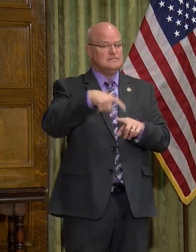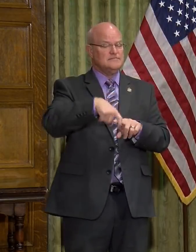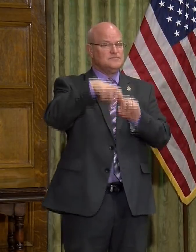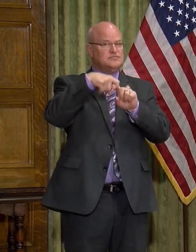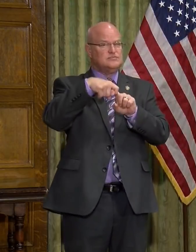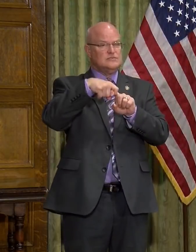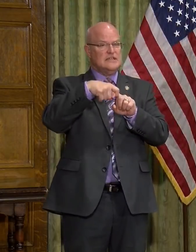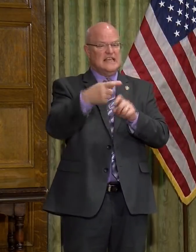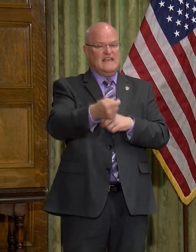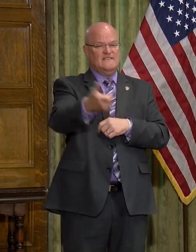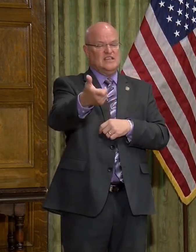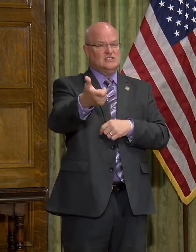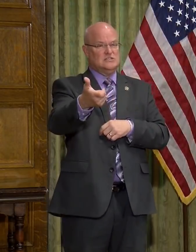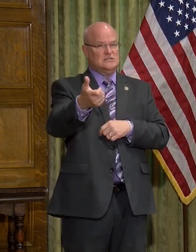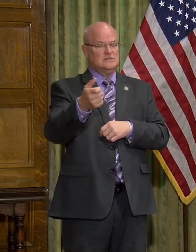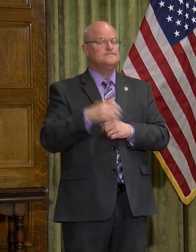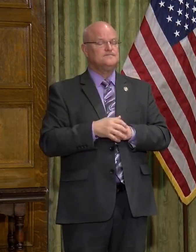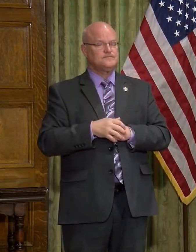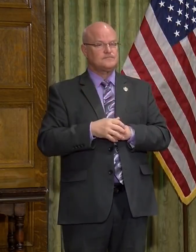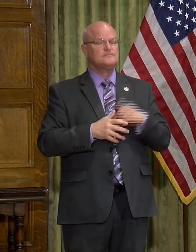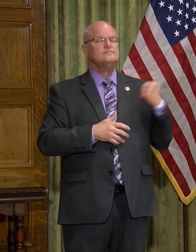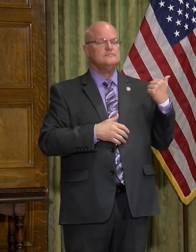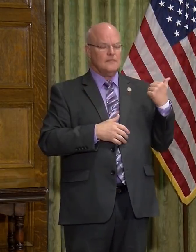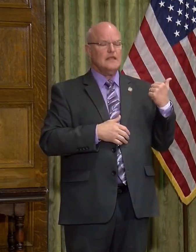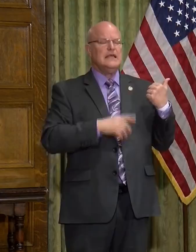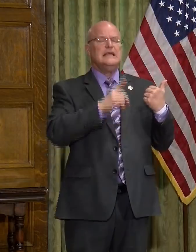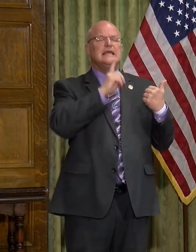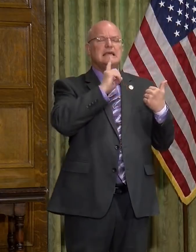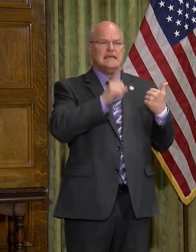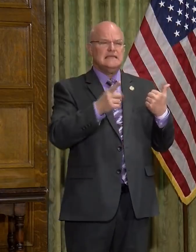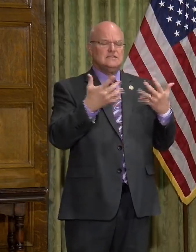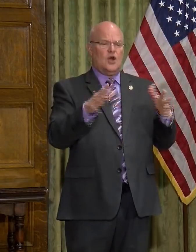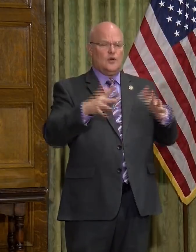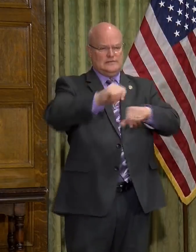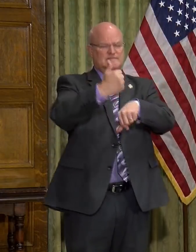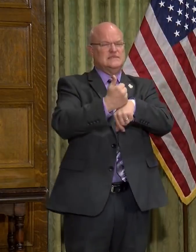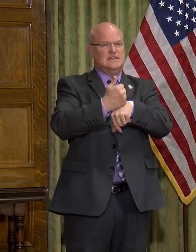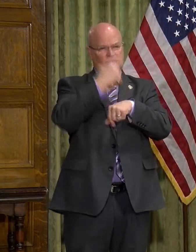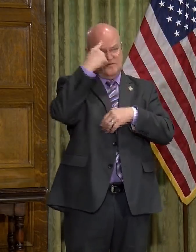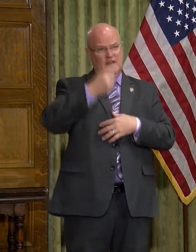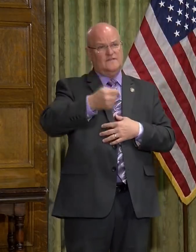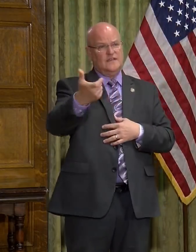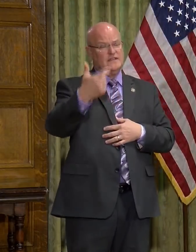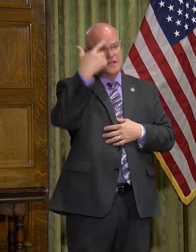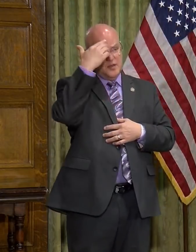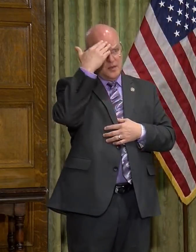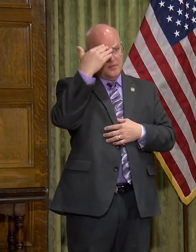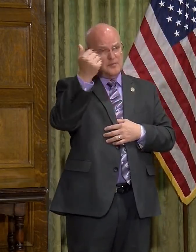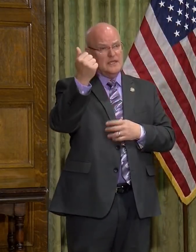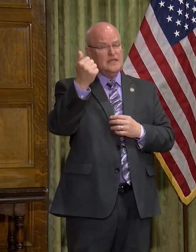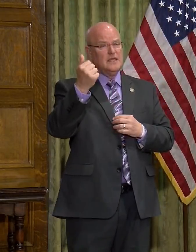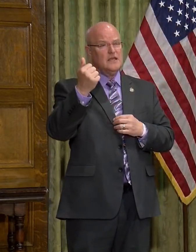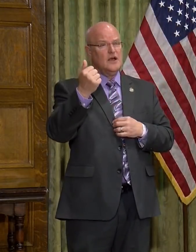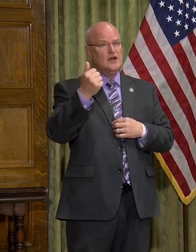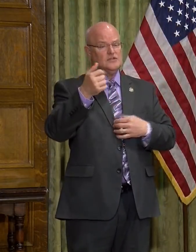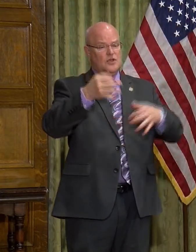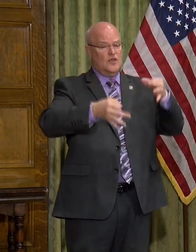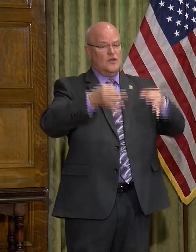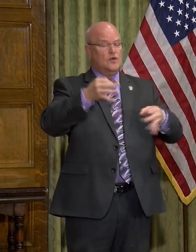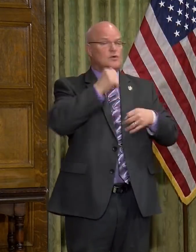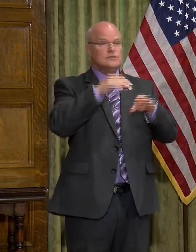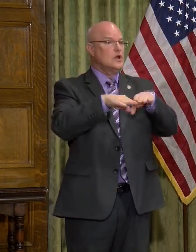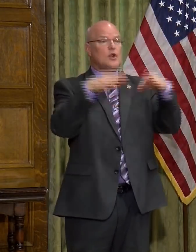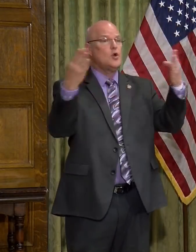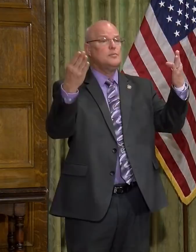on evictions? You know, there is a practical moratorium already on evictions because the courts aren't